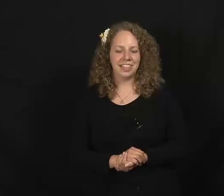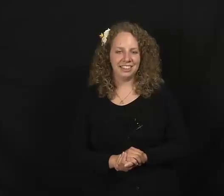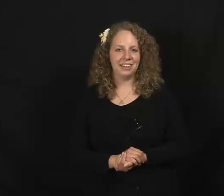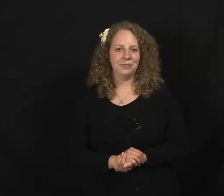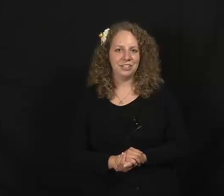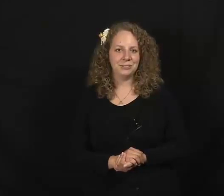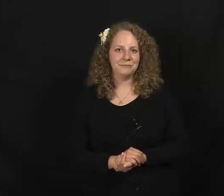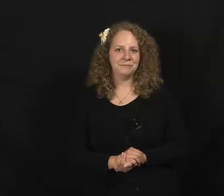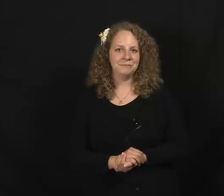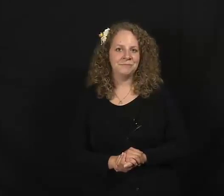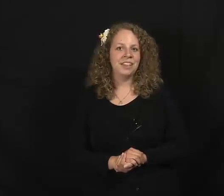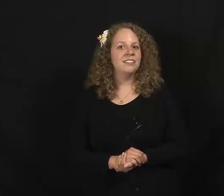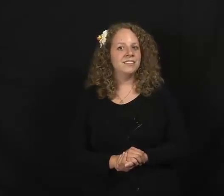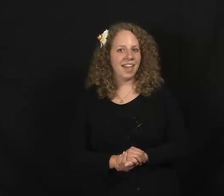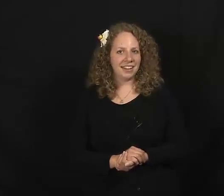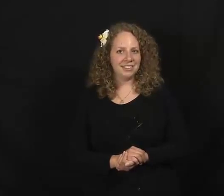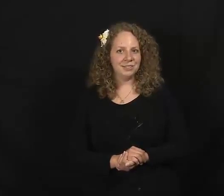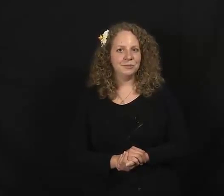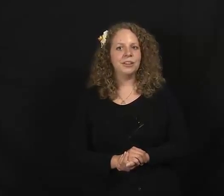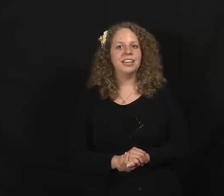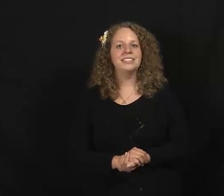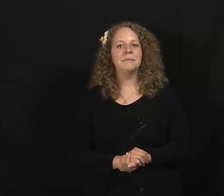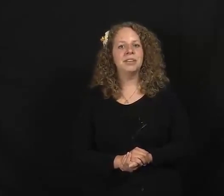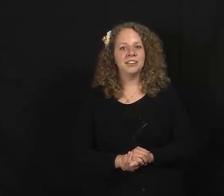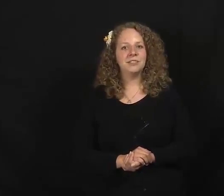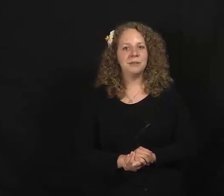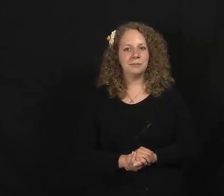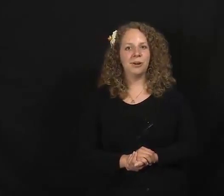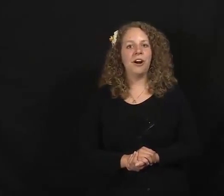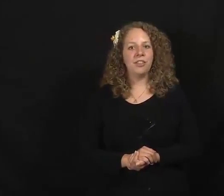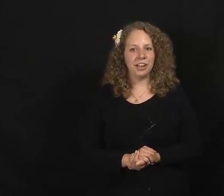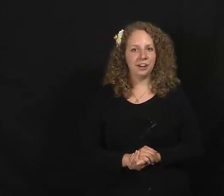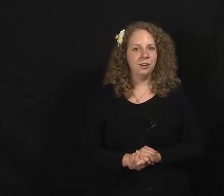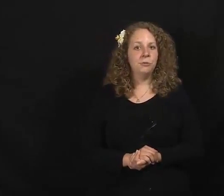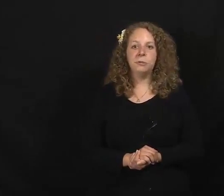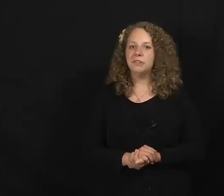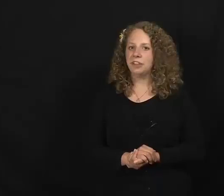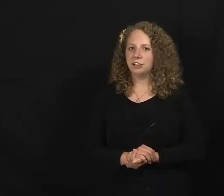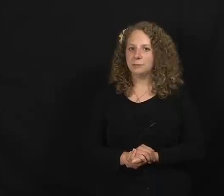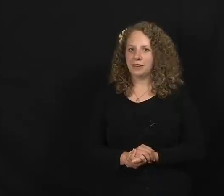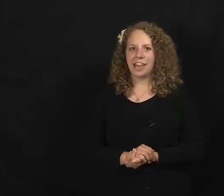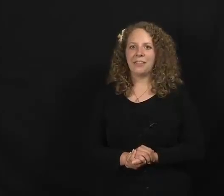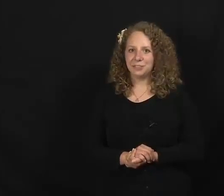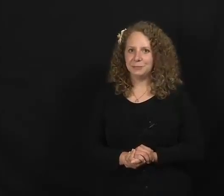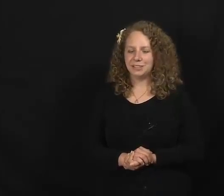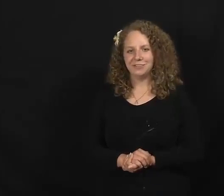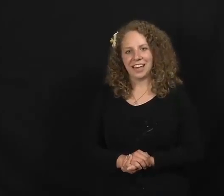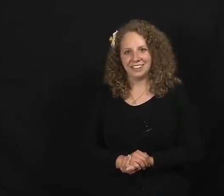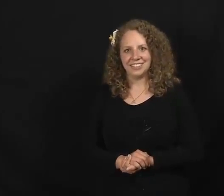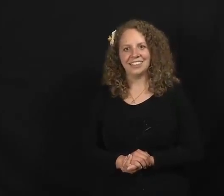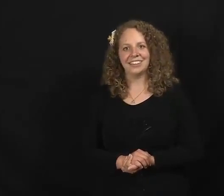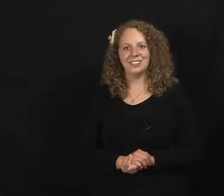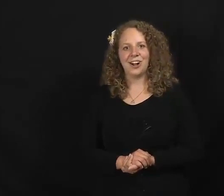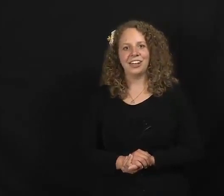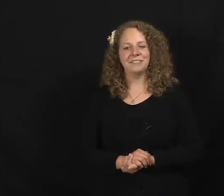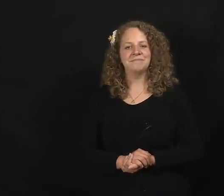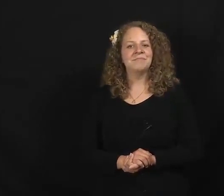Sign Language. Next, realize that many of the people on there will be fingerspelling at the speed of light, as I like to call it.